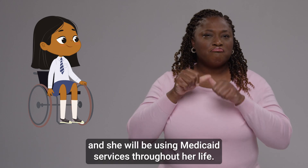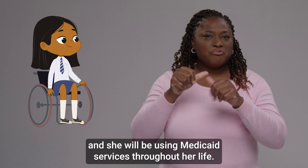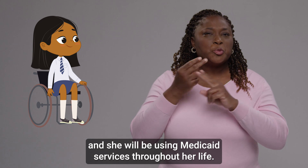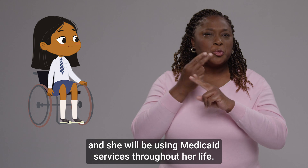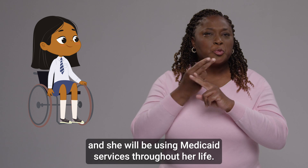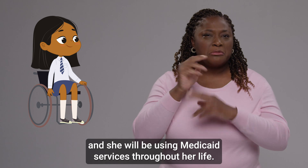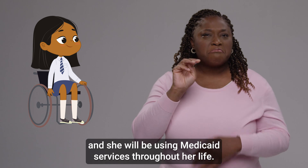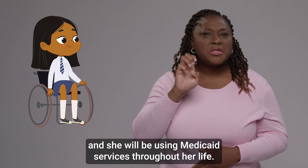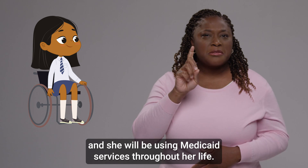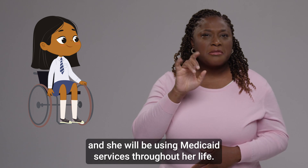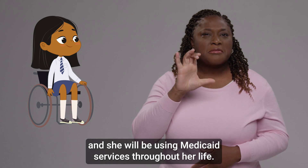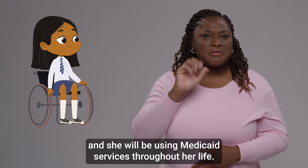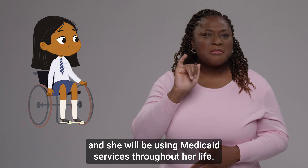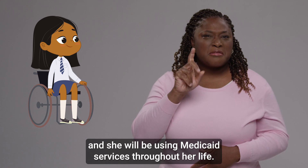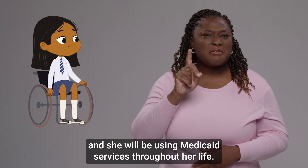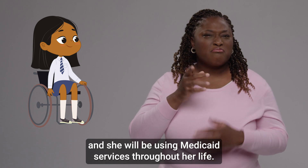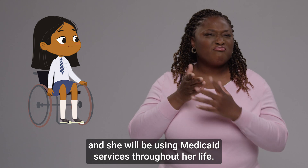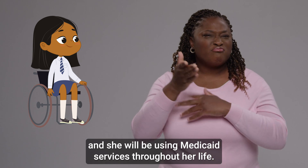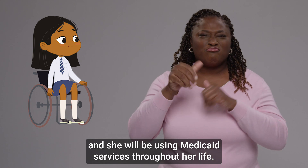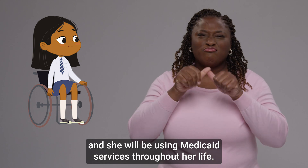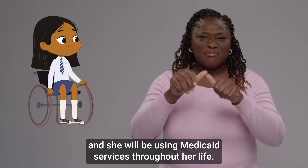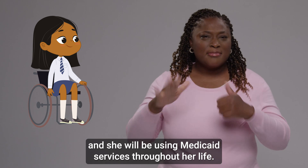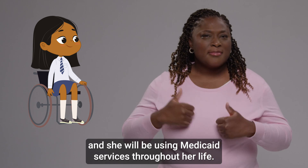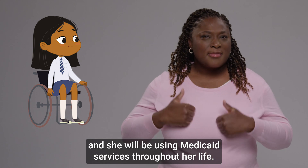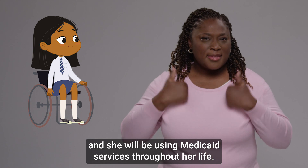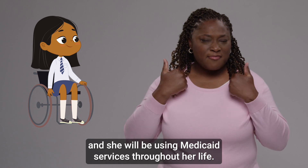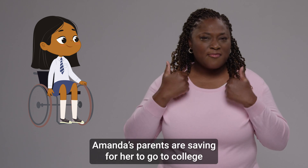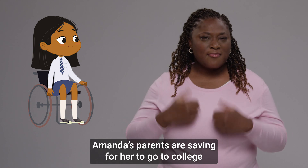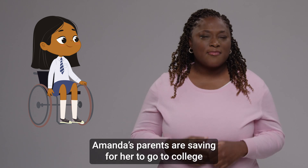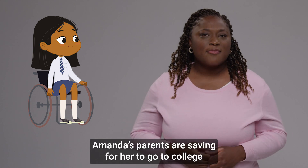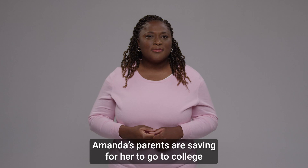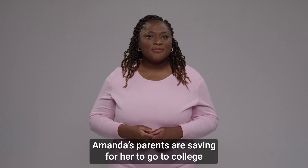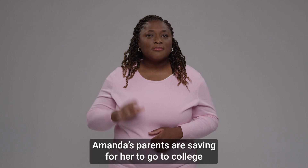Medicaid services throughout her life. Amanda's parents are